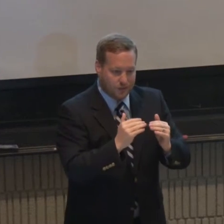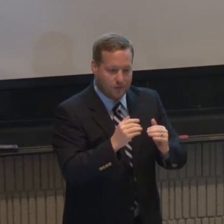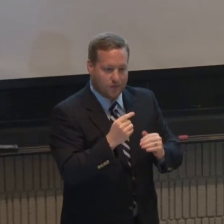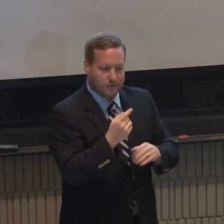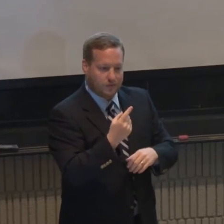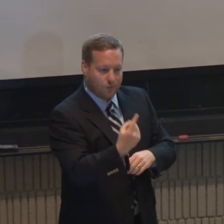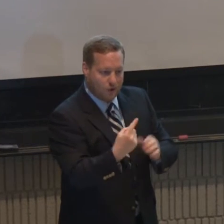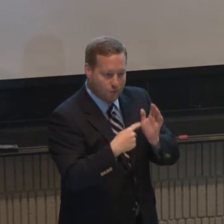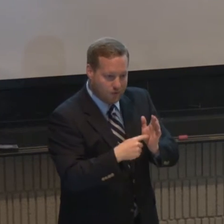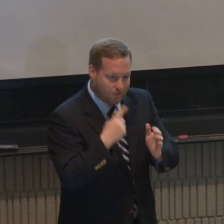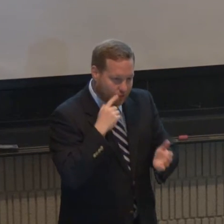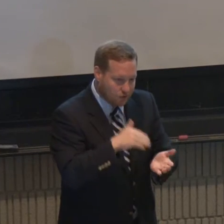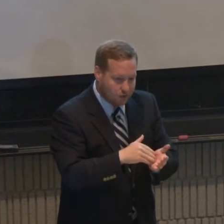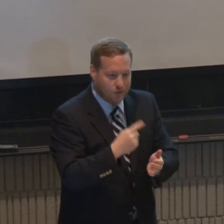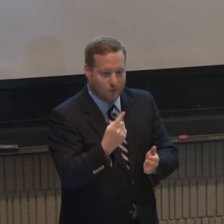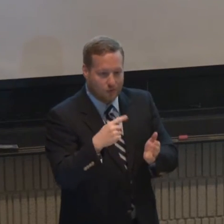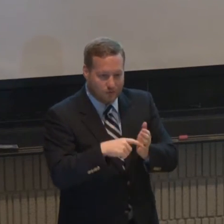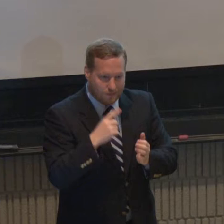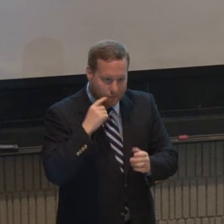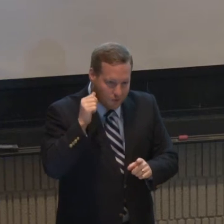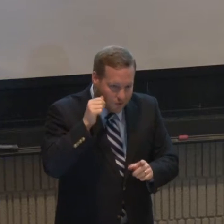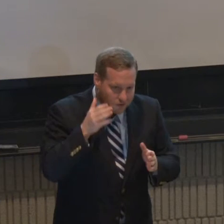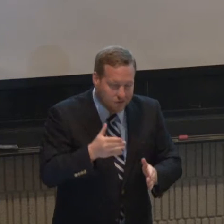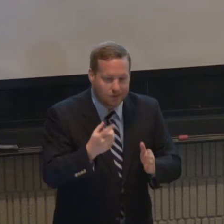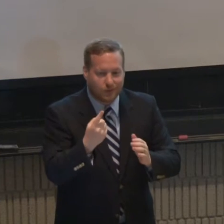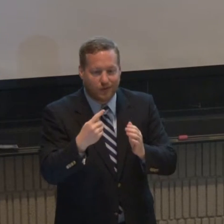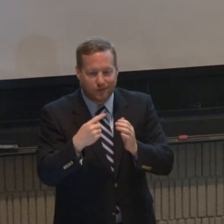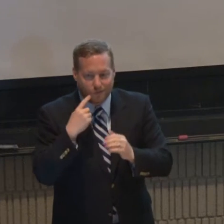we were actually pushed out over and over again.